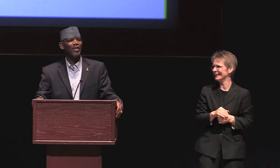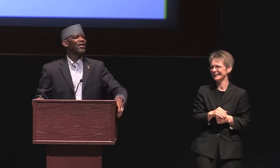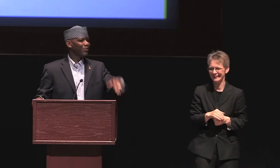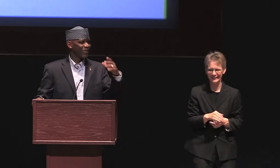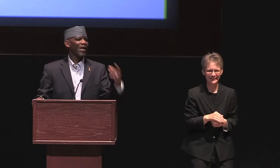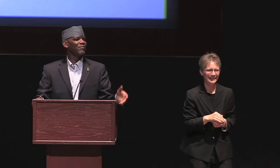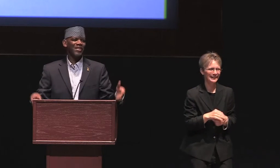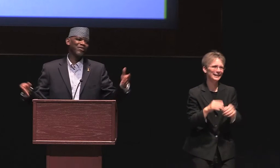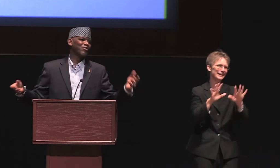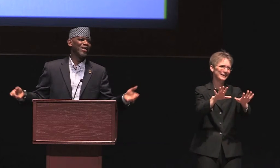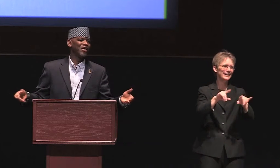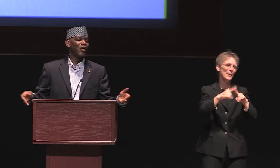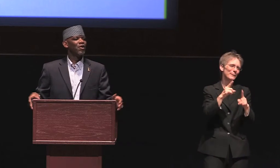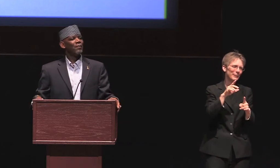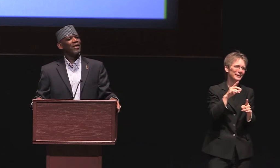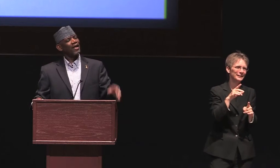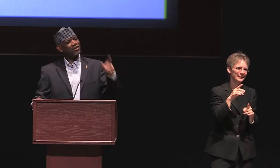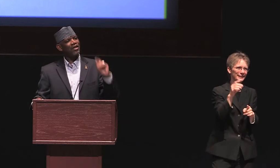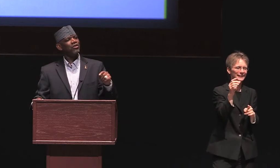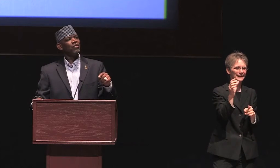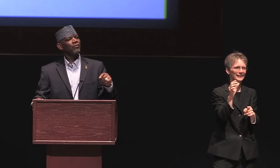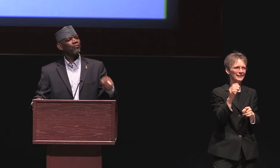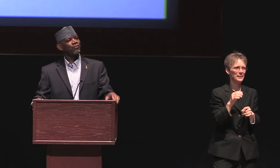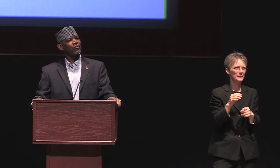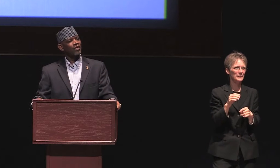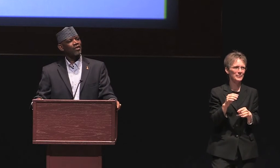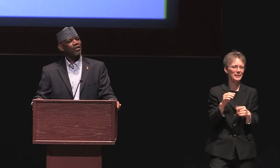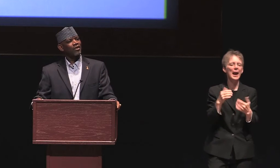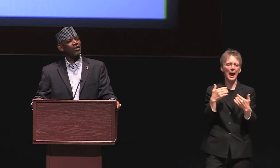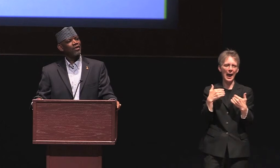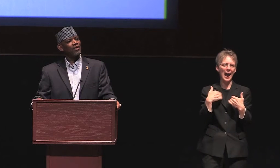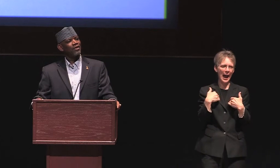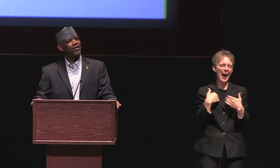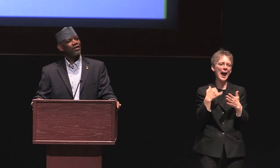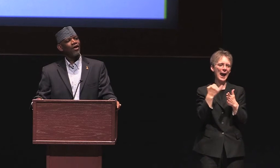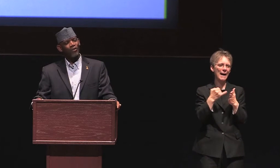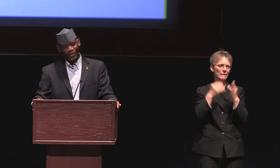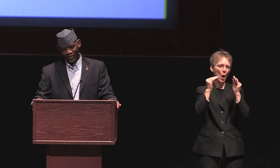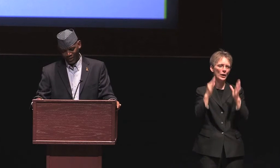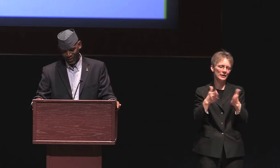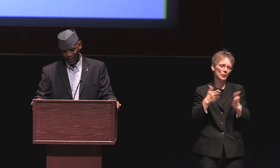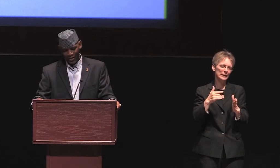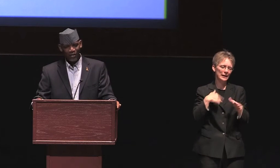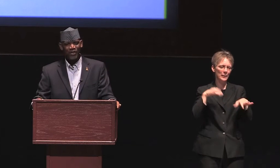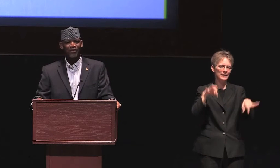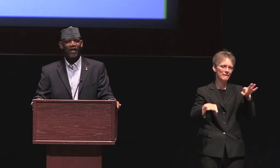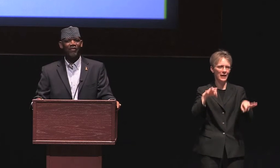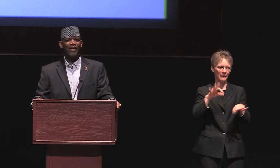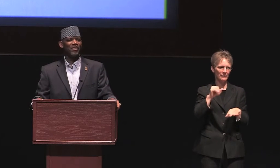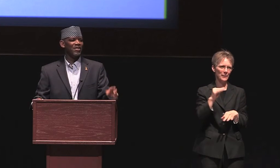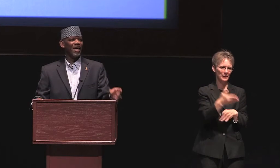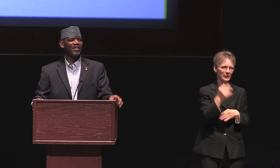And but that, I mean, that's the way to go. But I'll tell you, I have an art teacher at school that allows me to develop as well. Oh, I have good, a darkroom there. good.